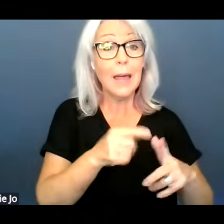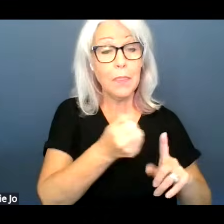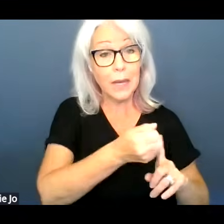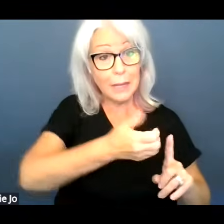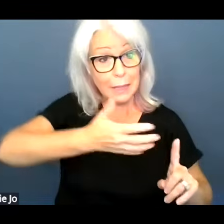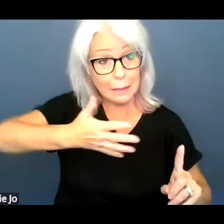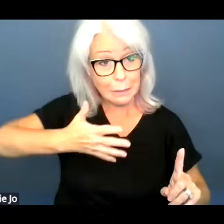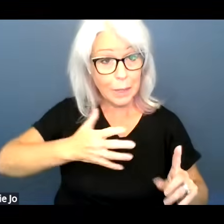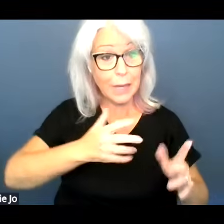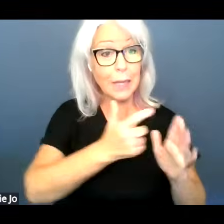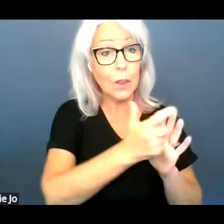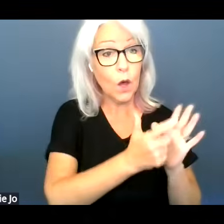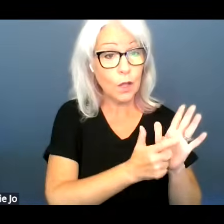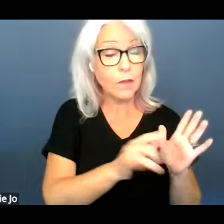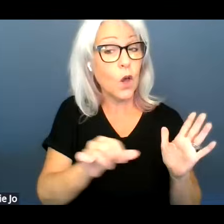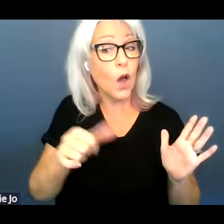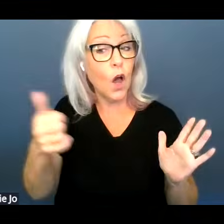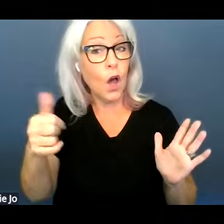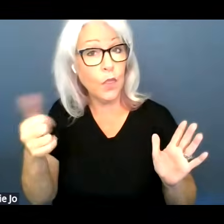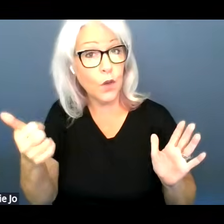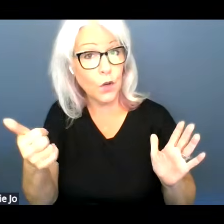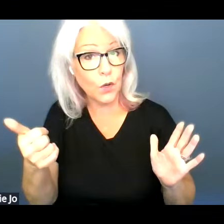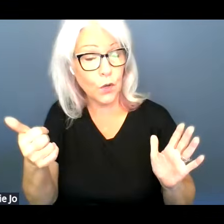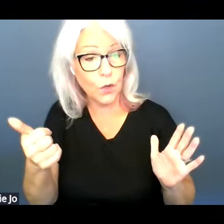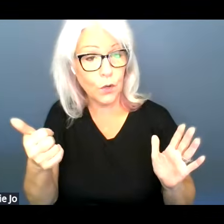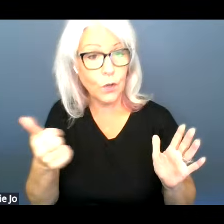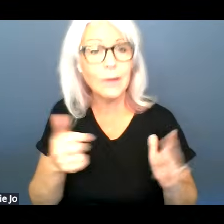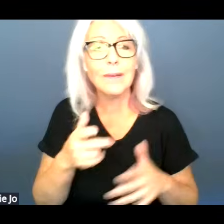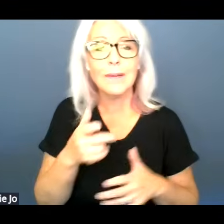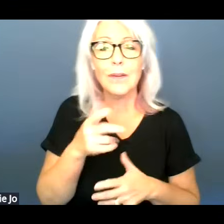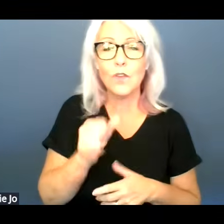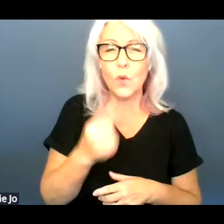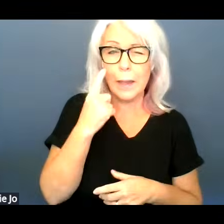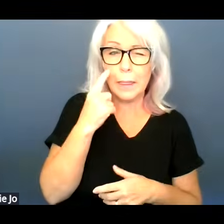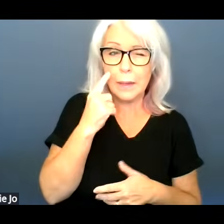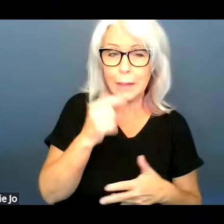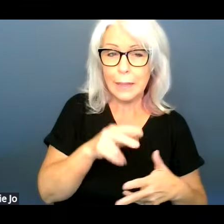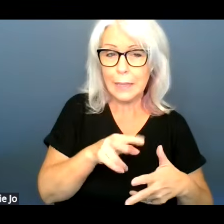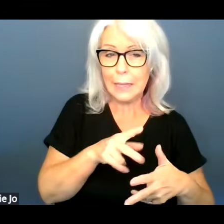other communications. And, you know, each of those is a significant